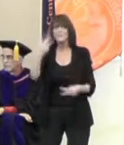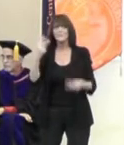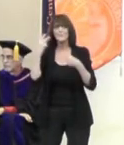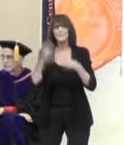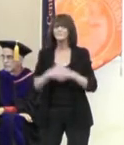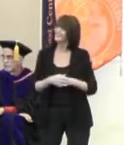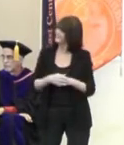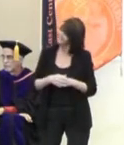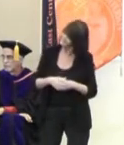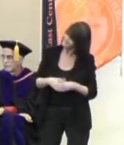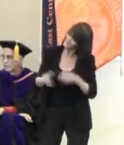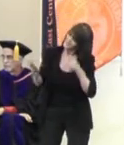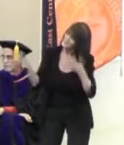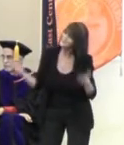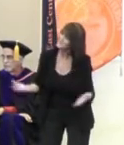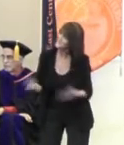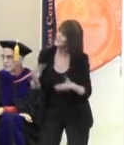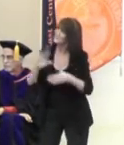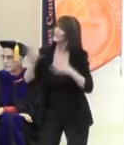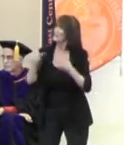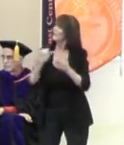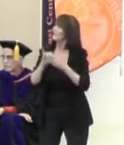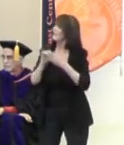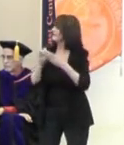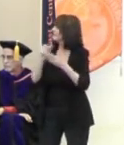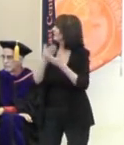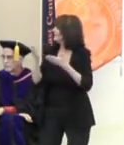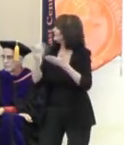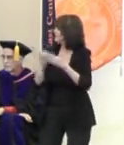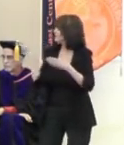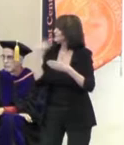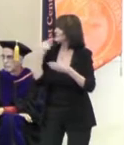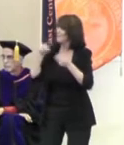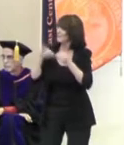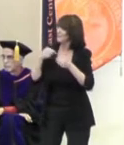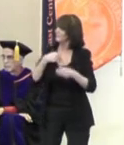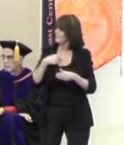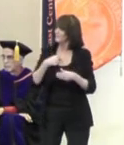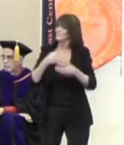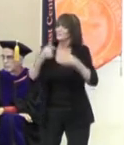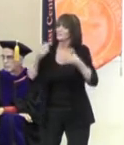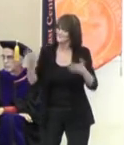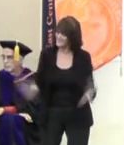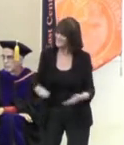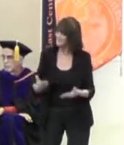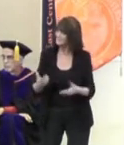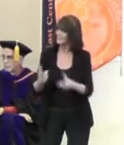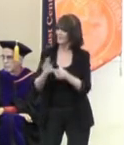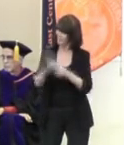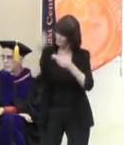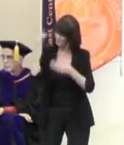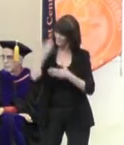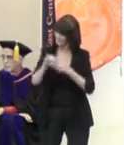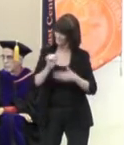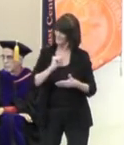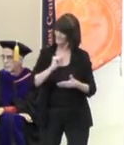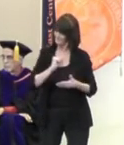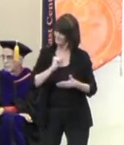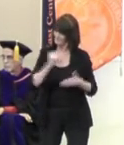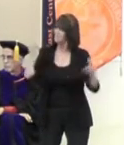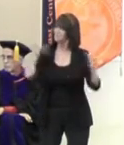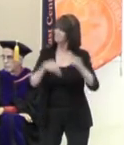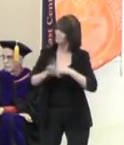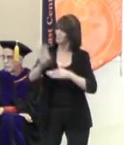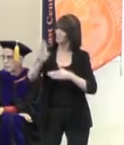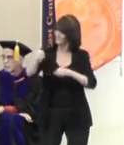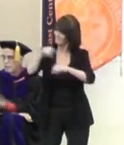looking. And it was here, all that stuff she said about me is here when I first realized I was a leader. I was a board